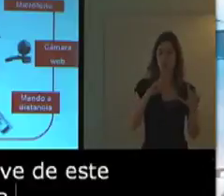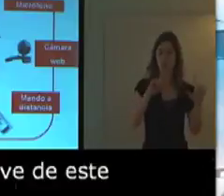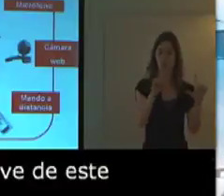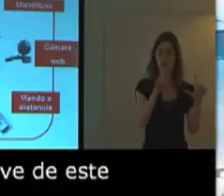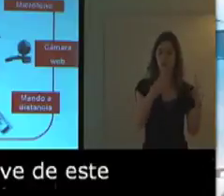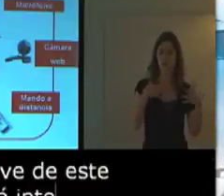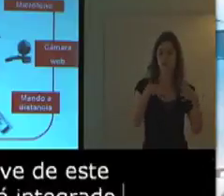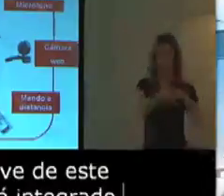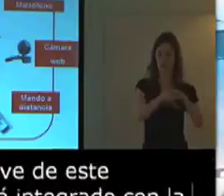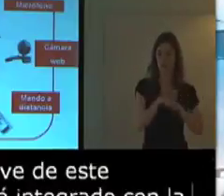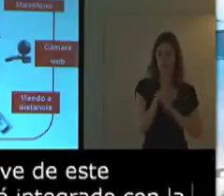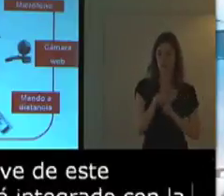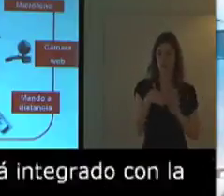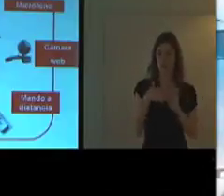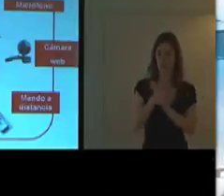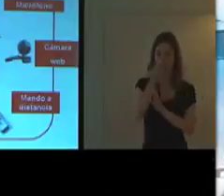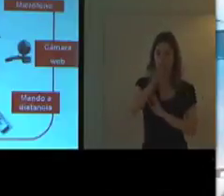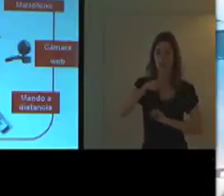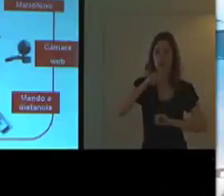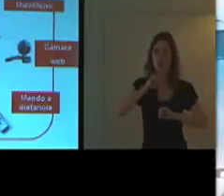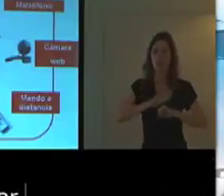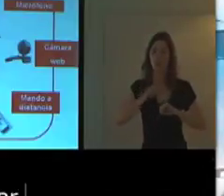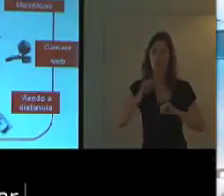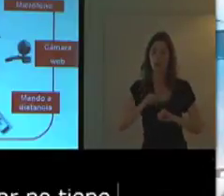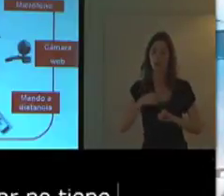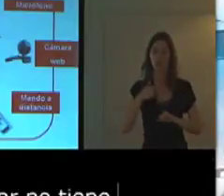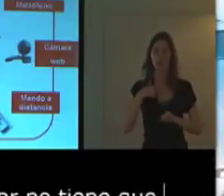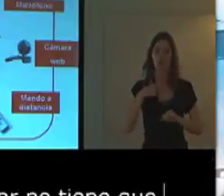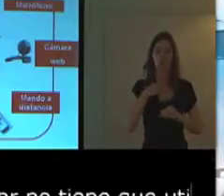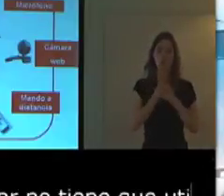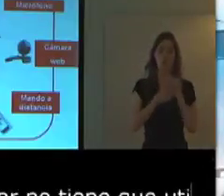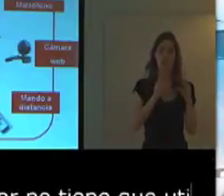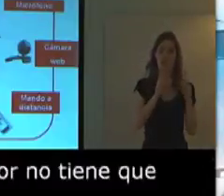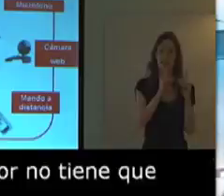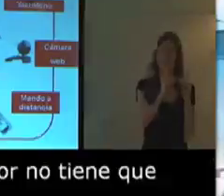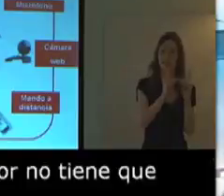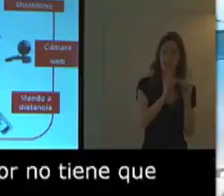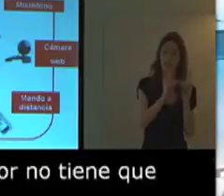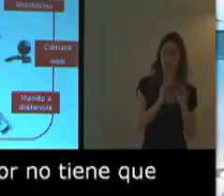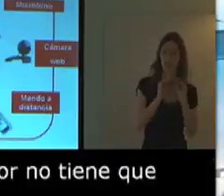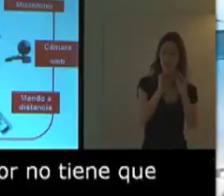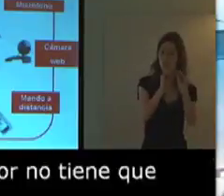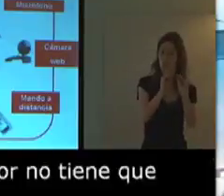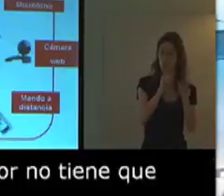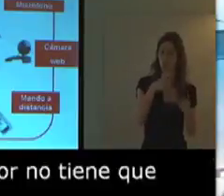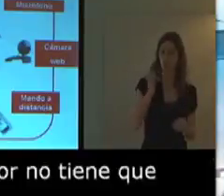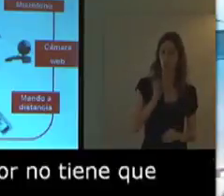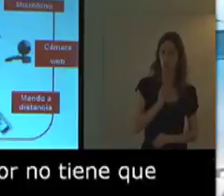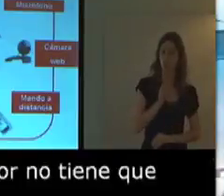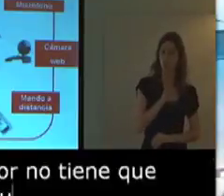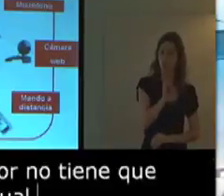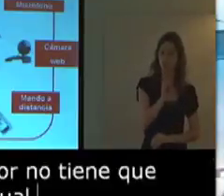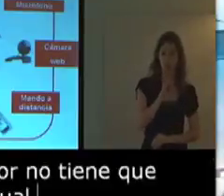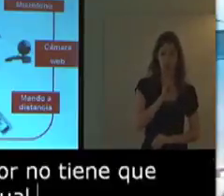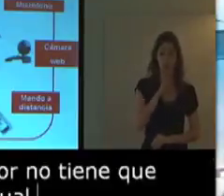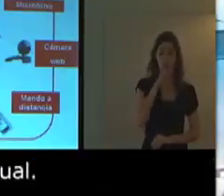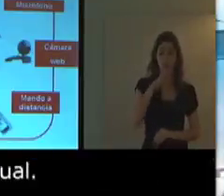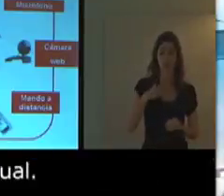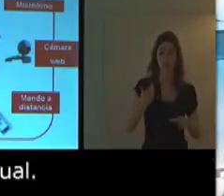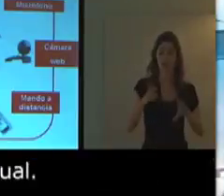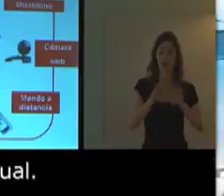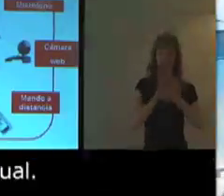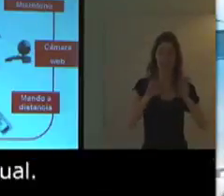of this equipment? Is it is fully integrated with the television. The elderly does not have to use their standard TDT. It's